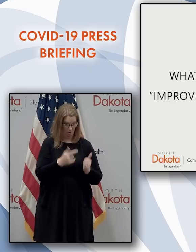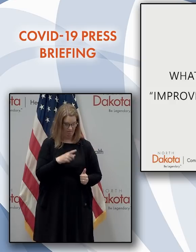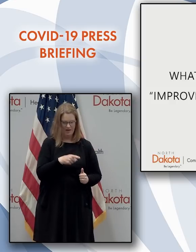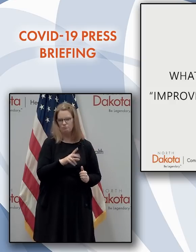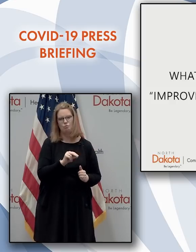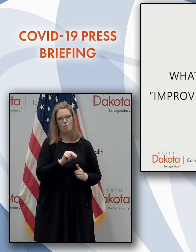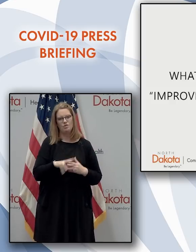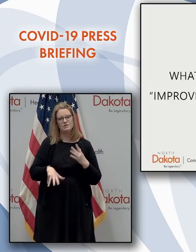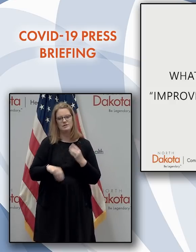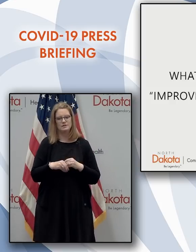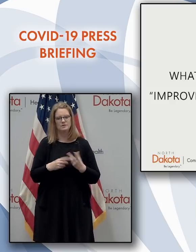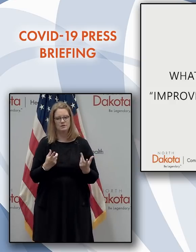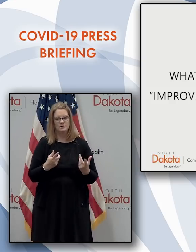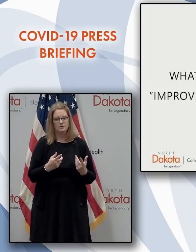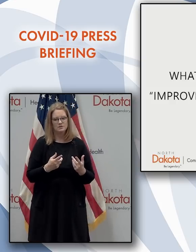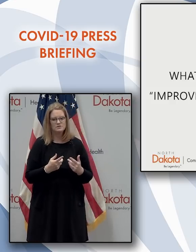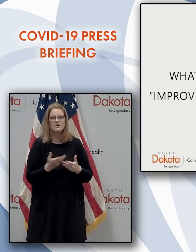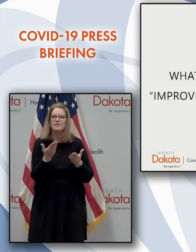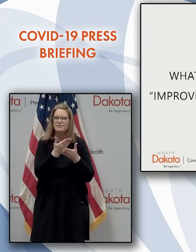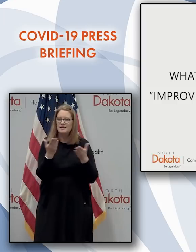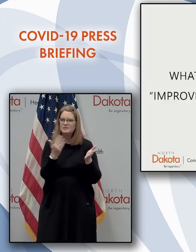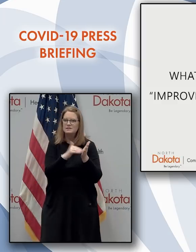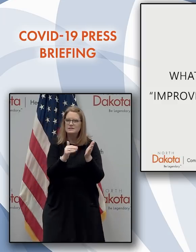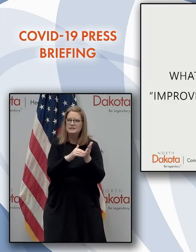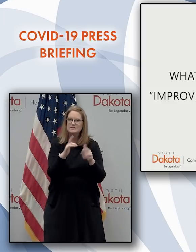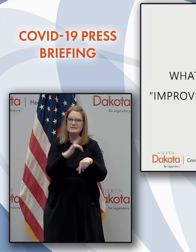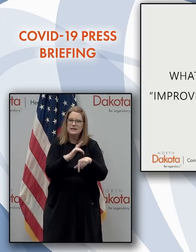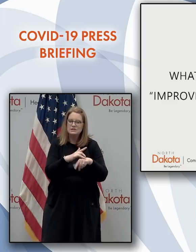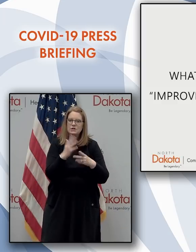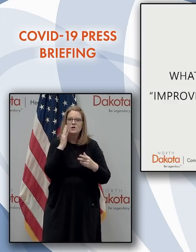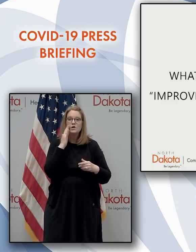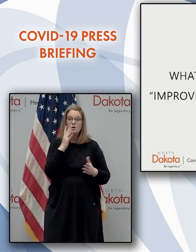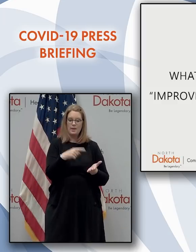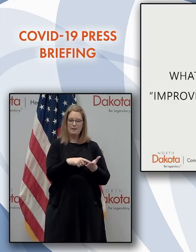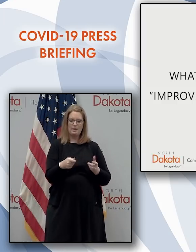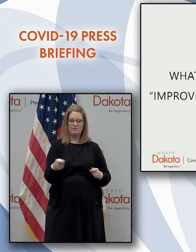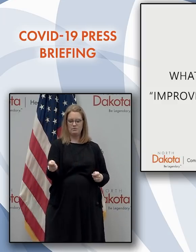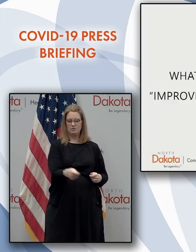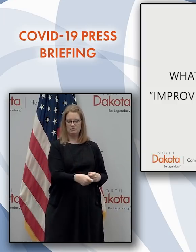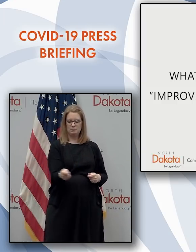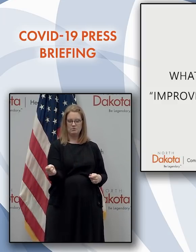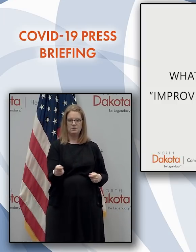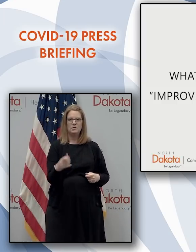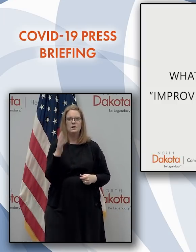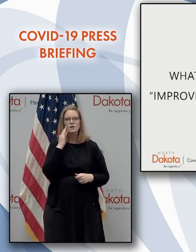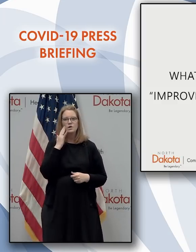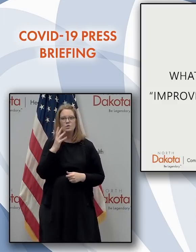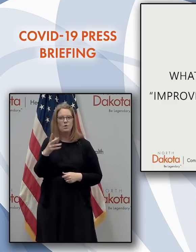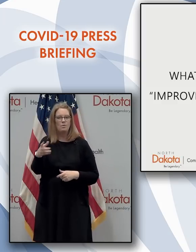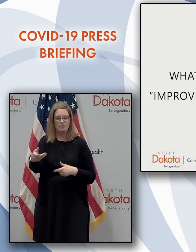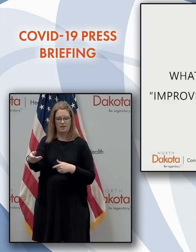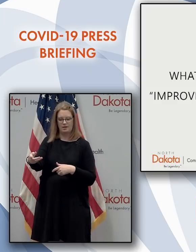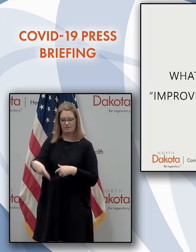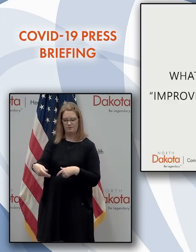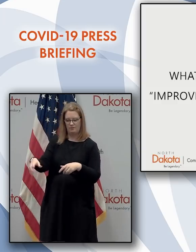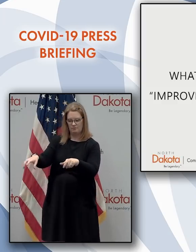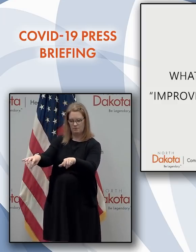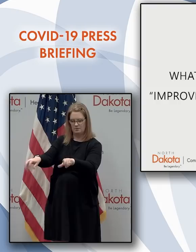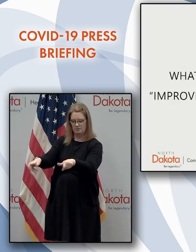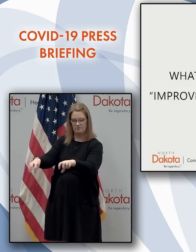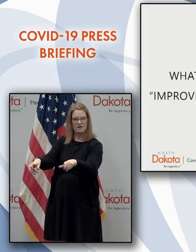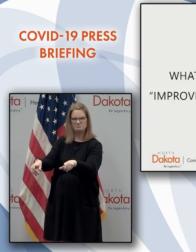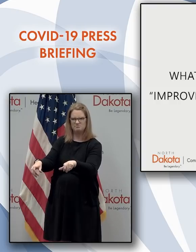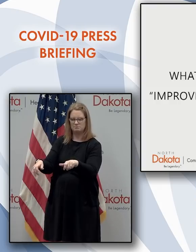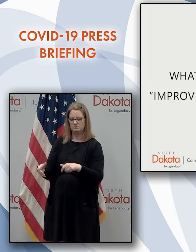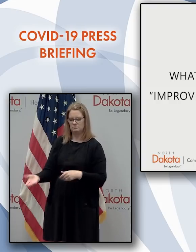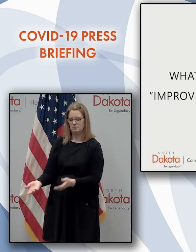investments that reduce repetitive touch, like touchless payment systems, automatic faucets or toilets and door kicks, technology